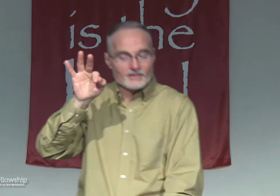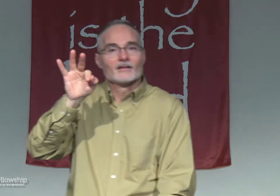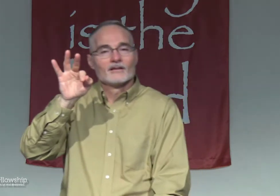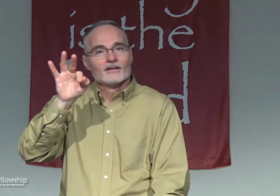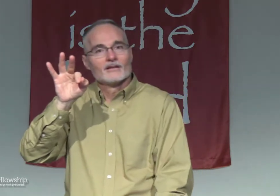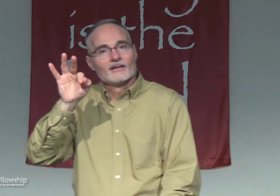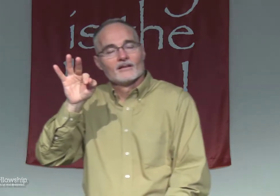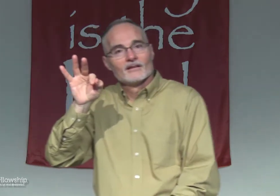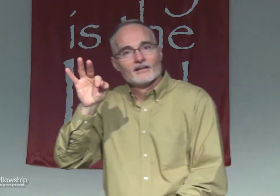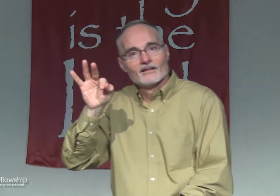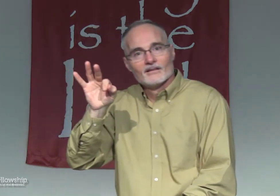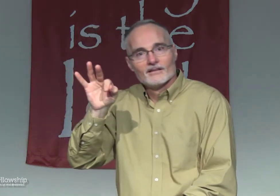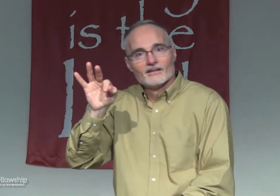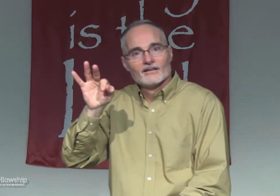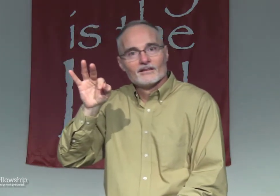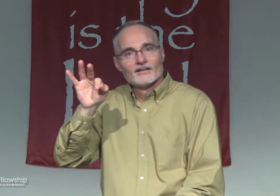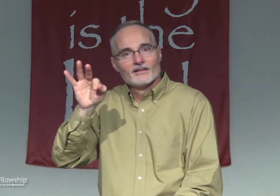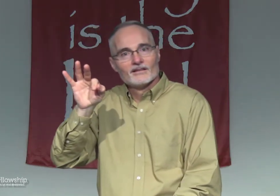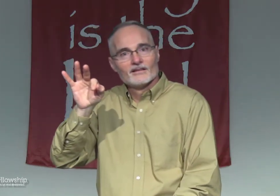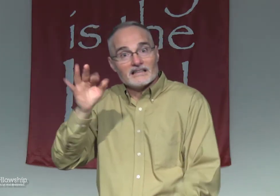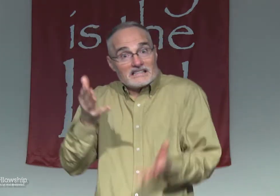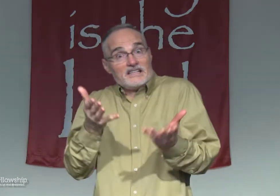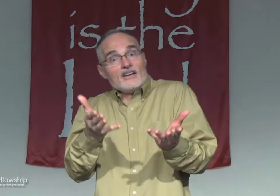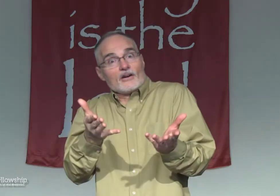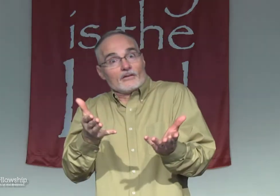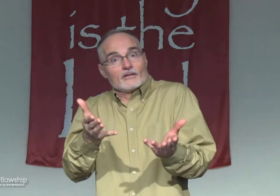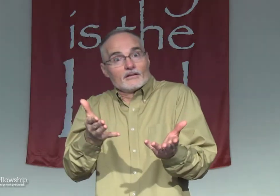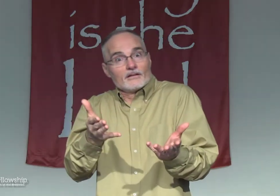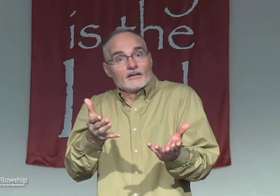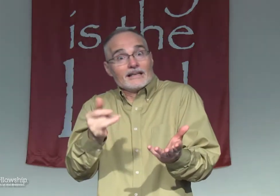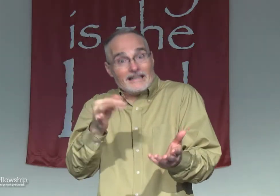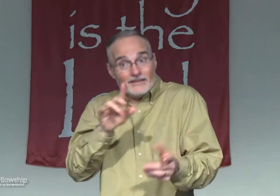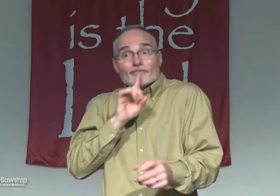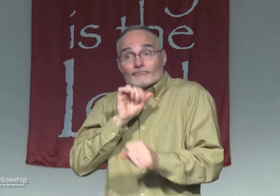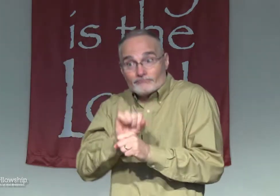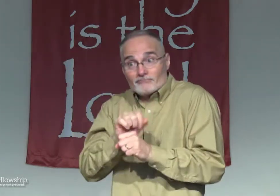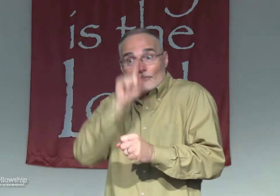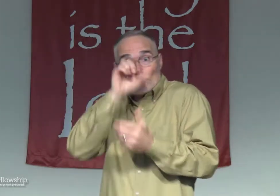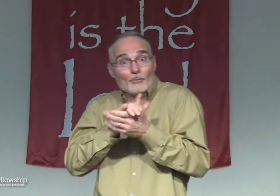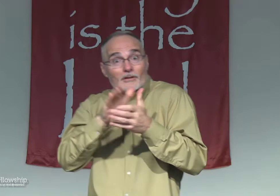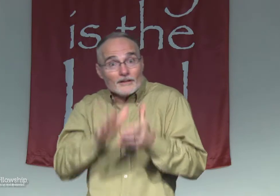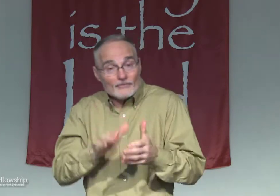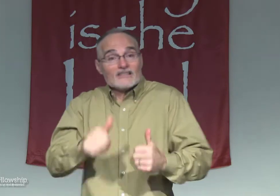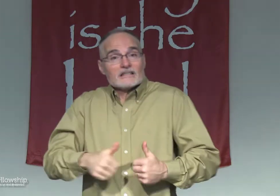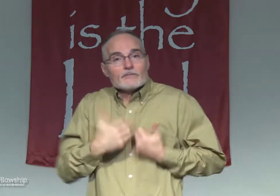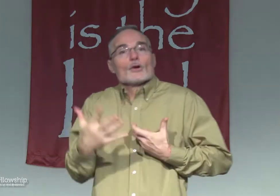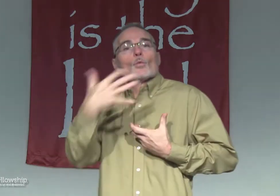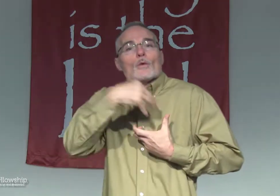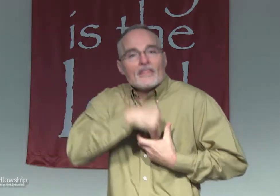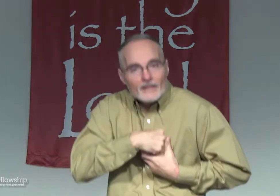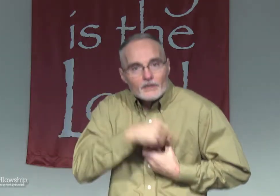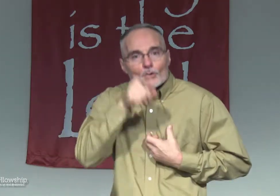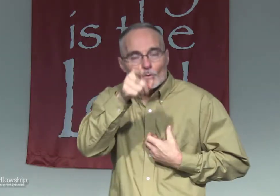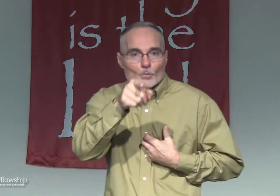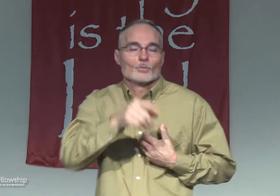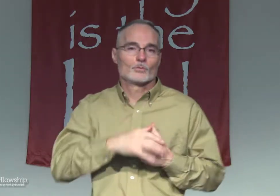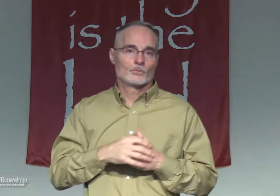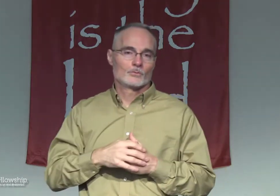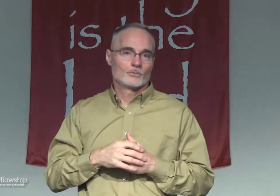God Himself, through the Holy Spirit, is there. If you are a believer,